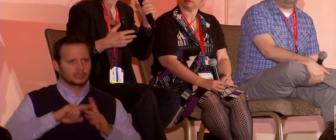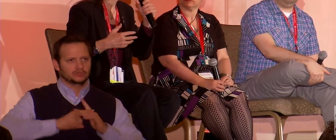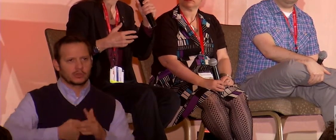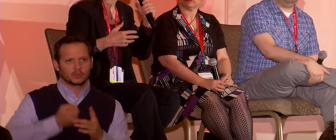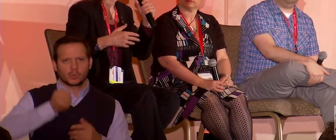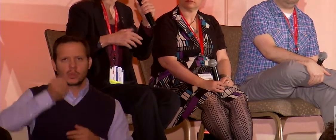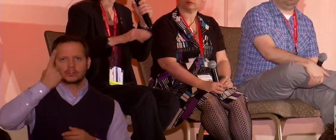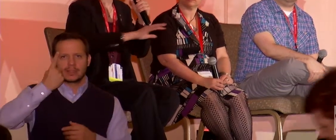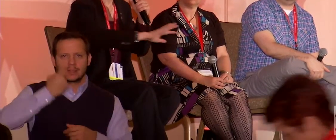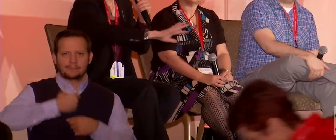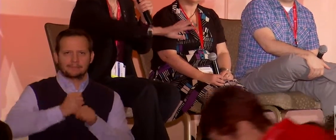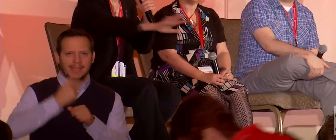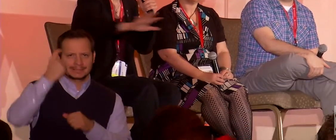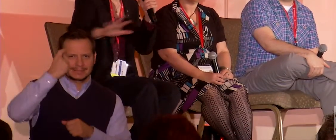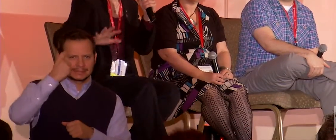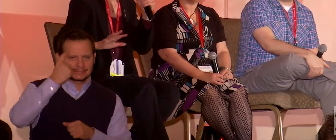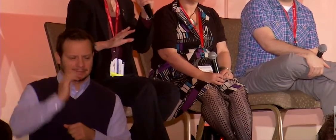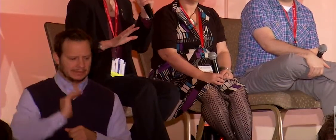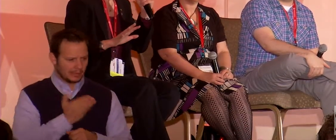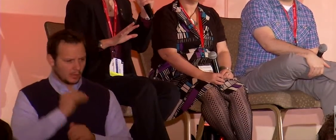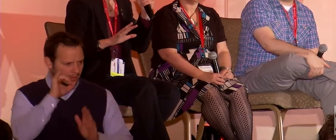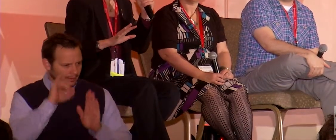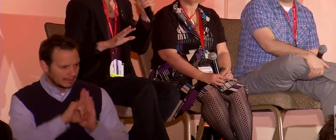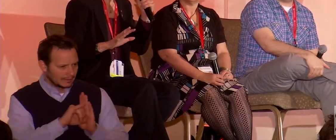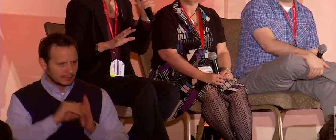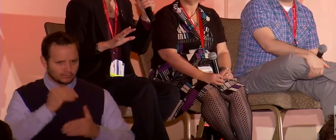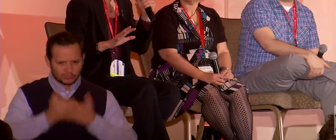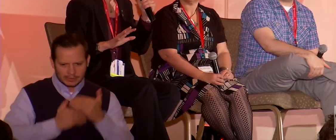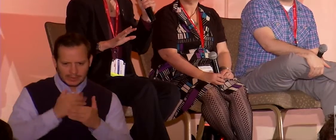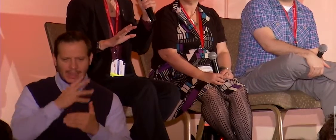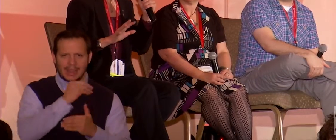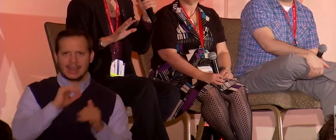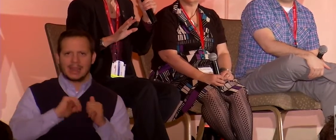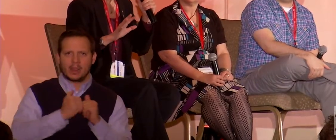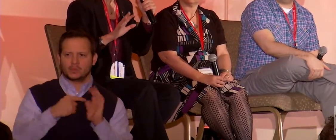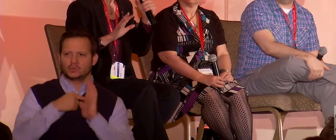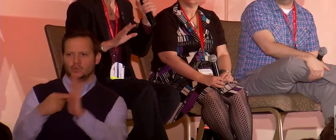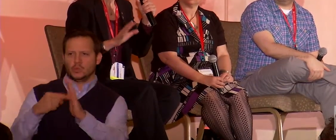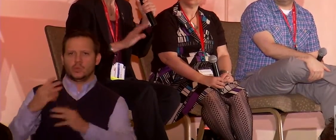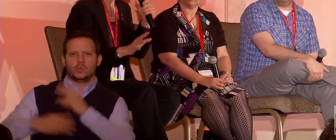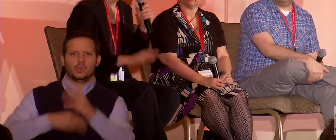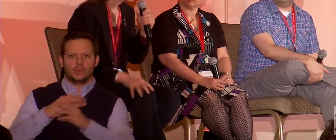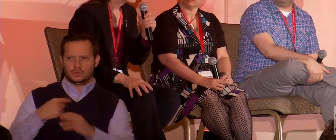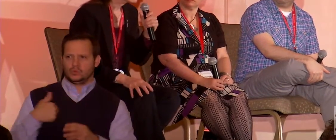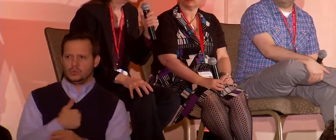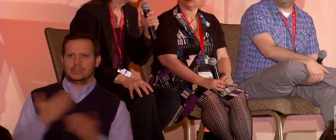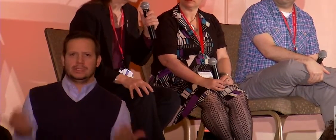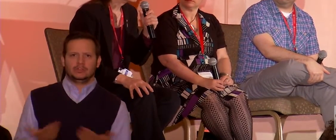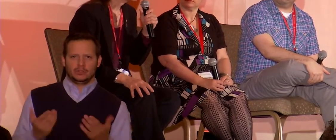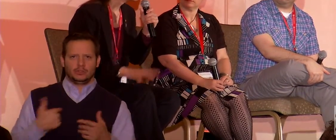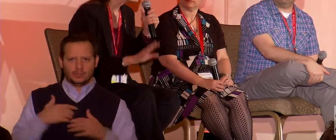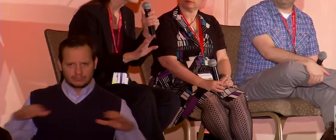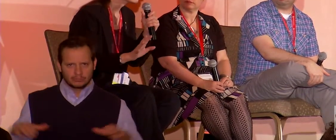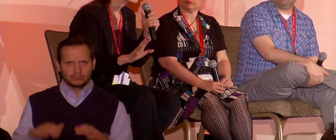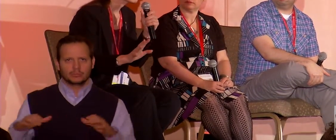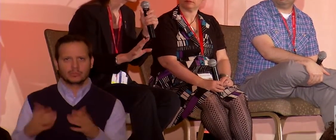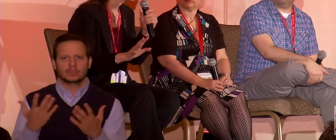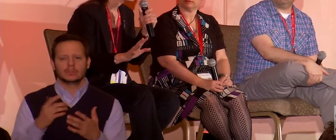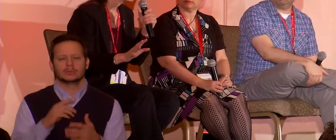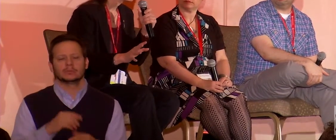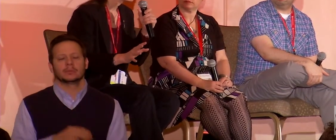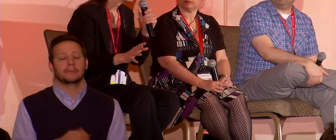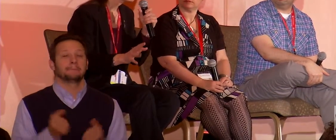and our processes, but how we make a movement in the world. So there's all of that out of this. Many years